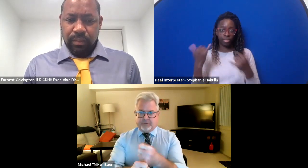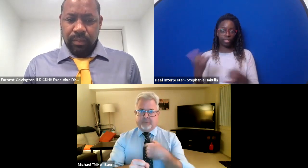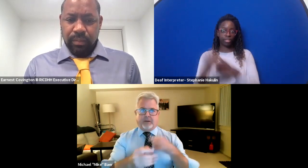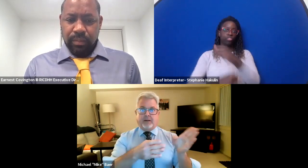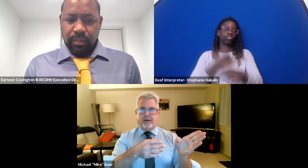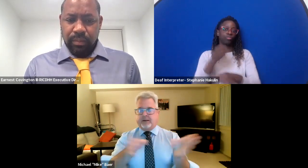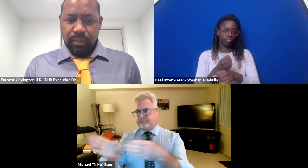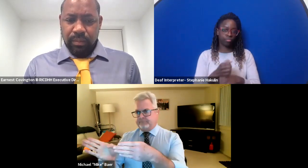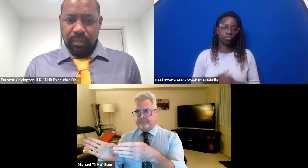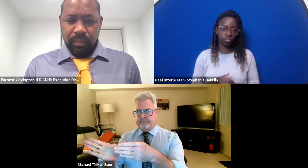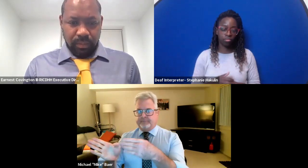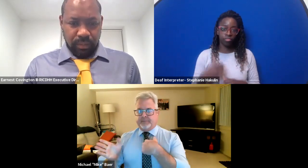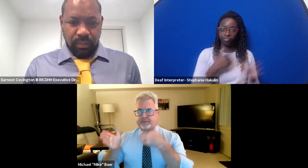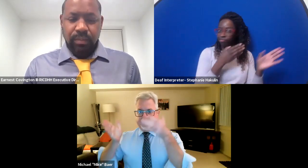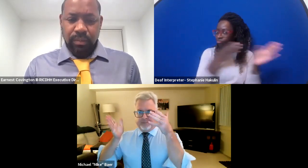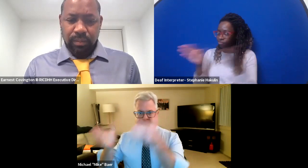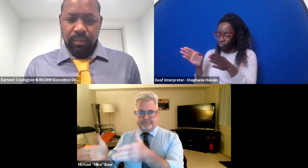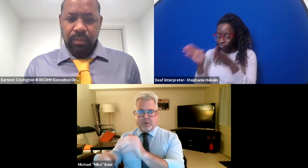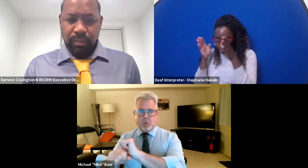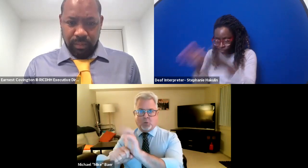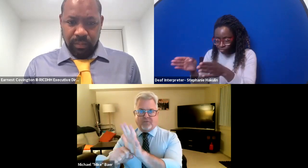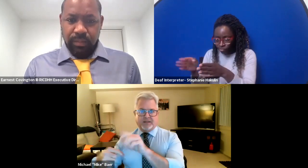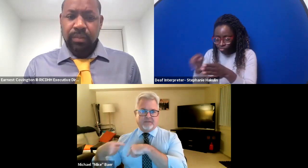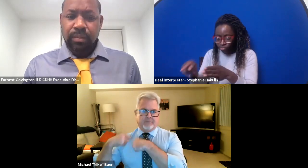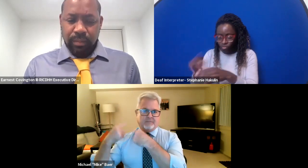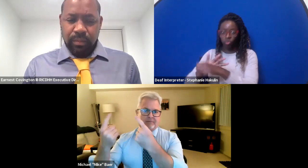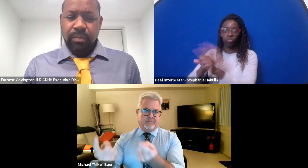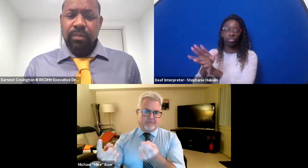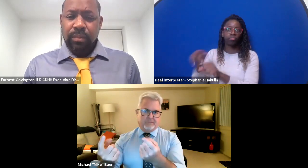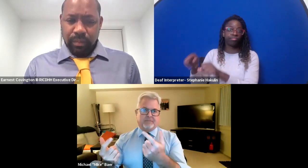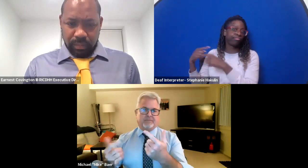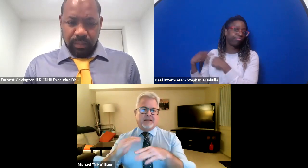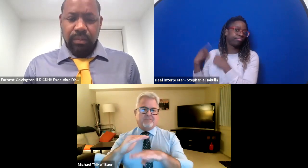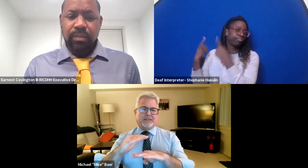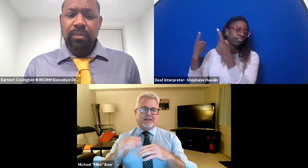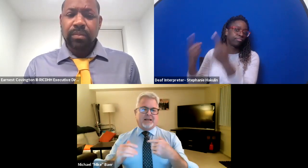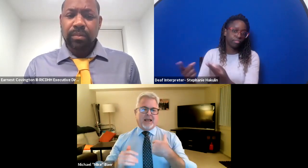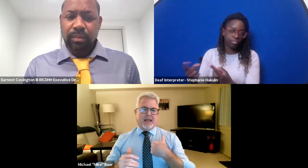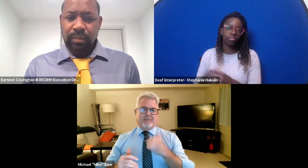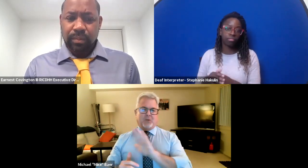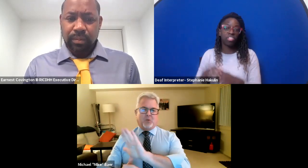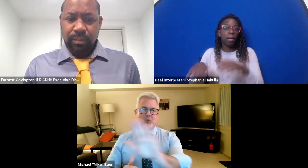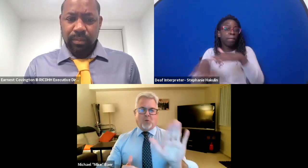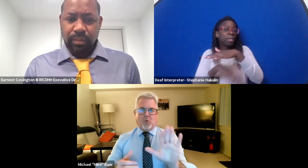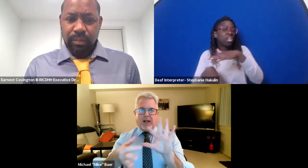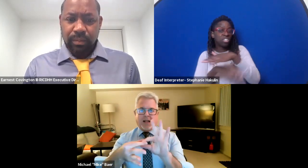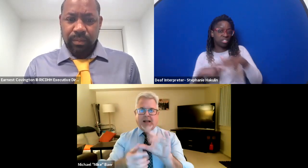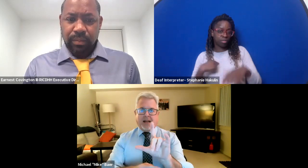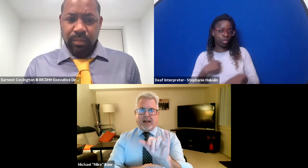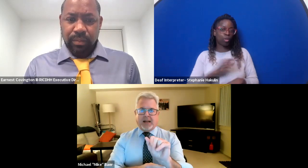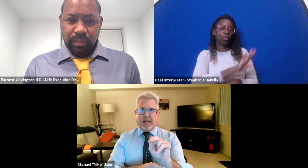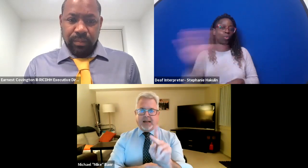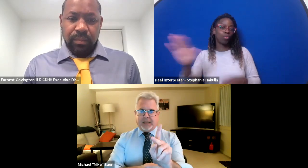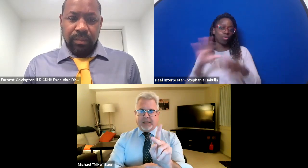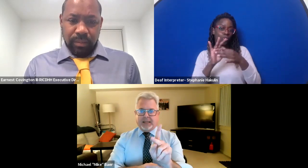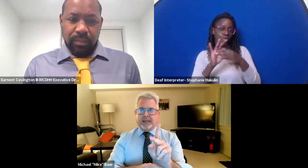March, that's obviously been my main focus since then. I've been working with COVID.